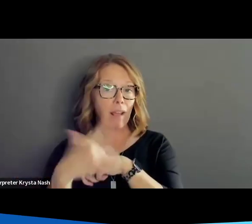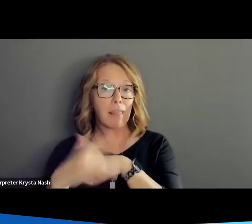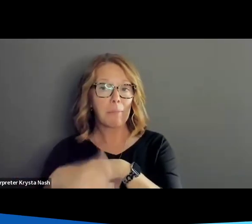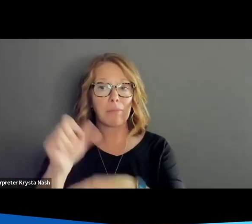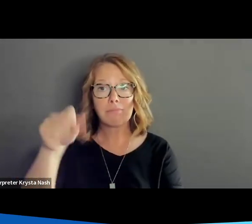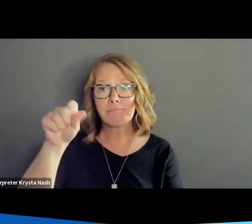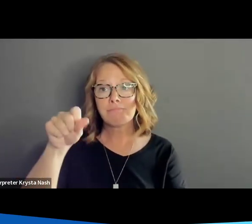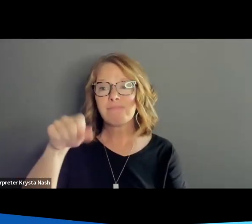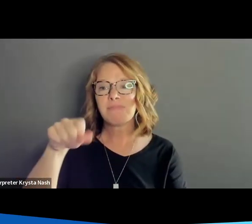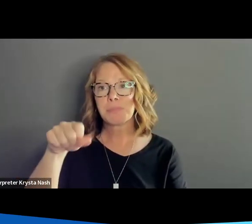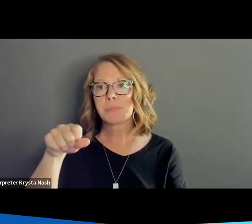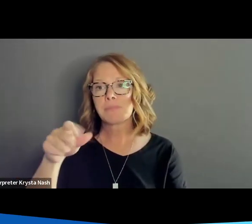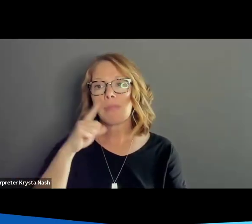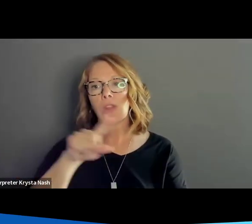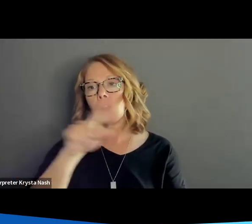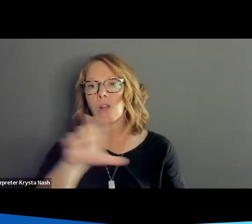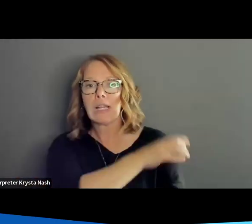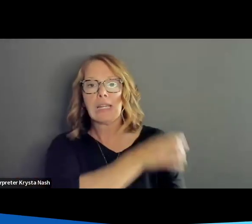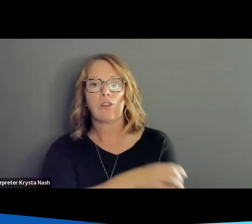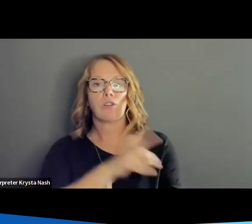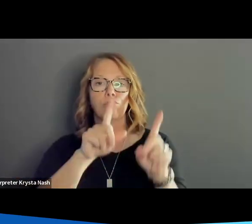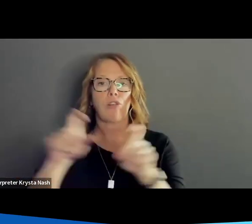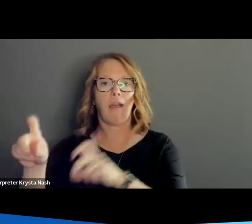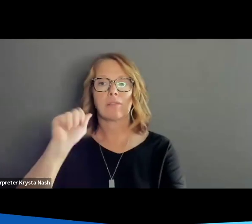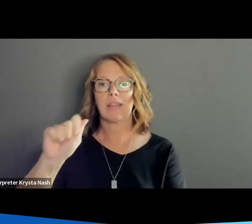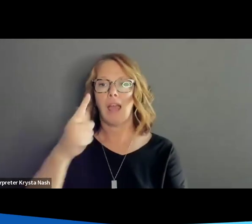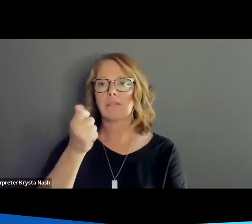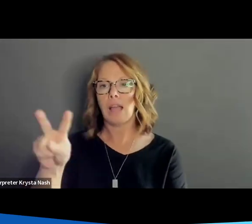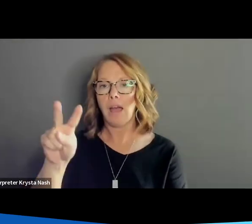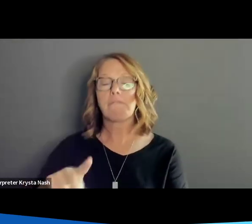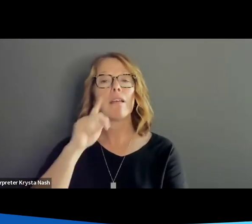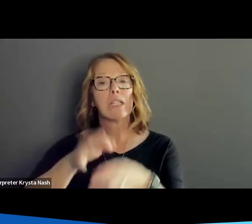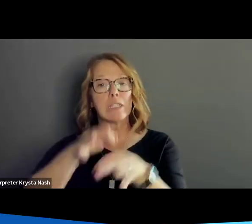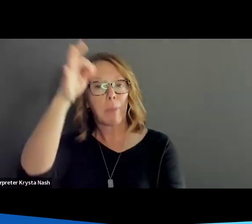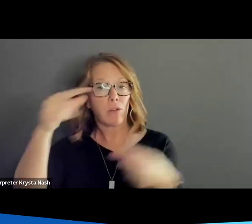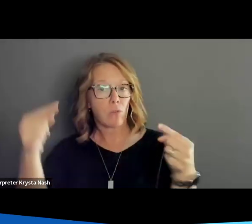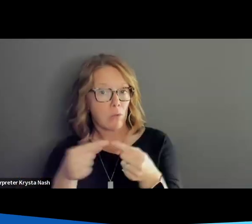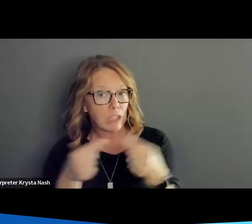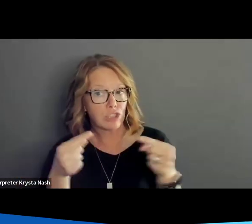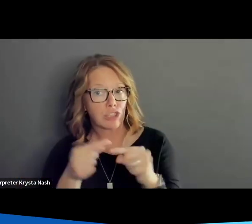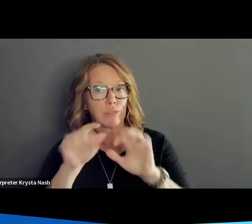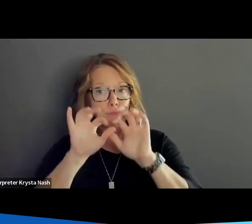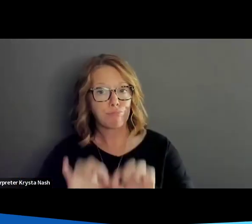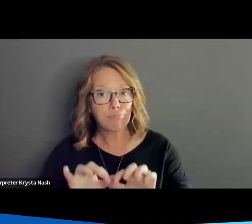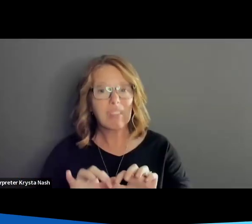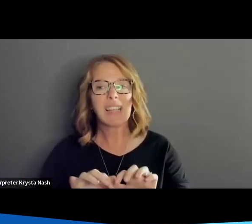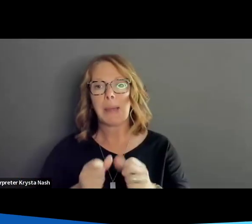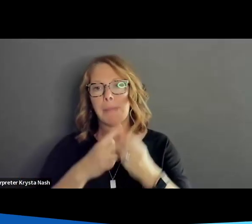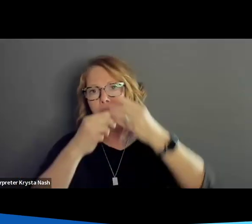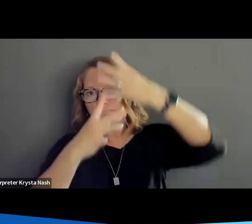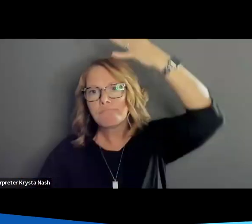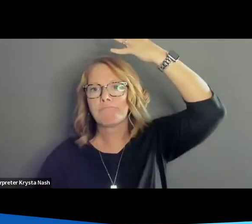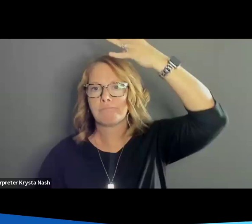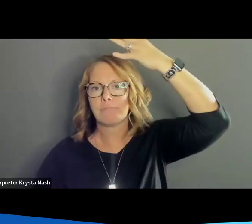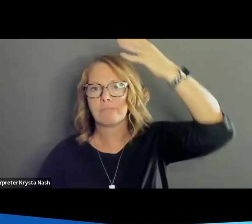So you can go to clinicaltrials.gov, put in spinal cord injury, and there's all kinds of things that